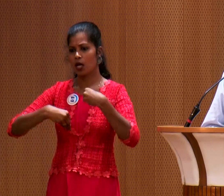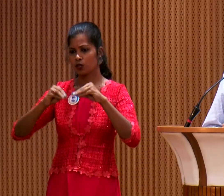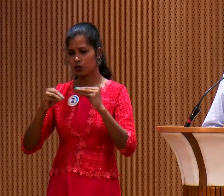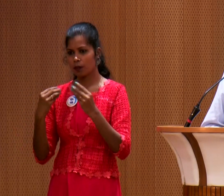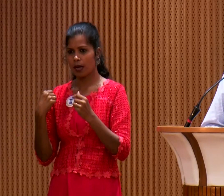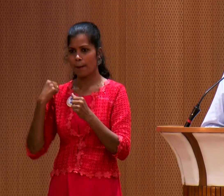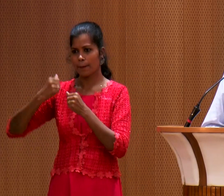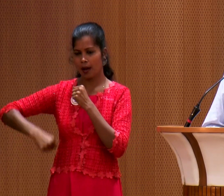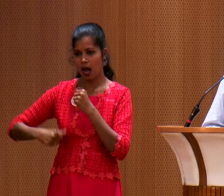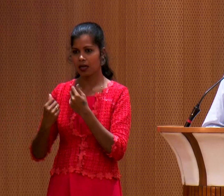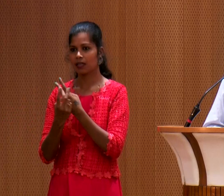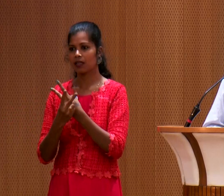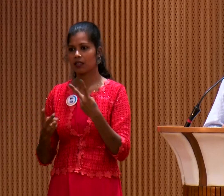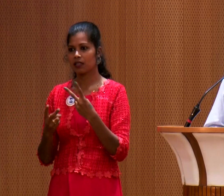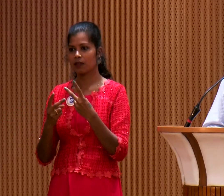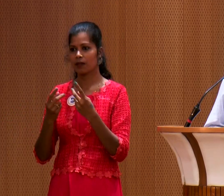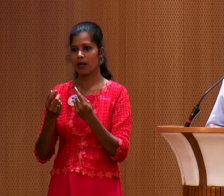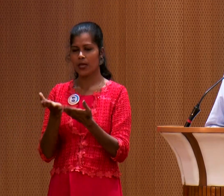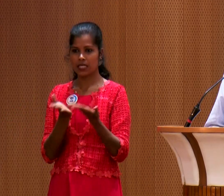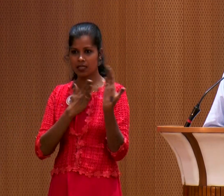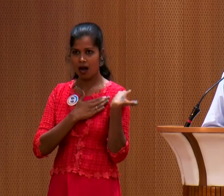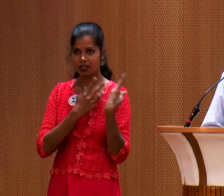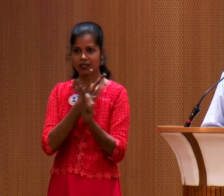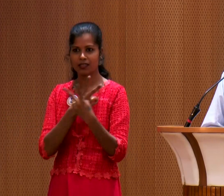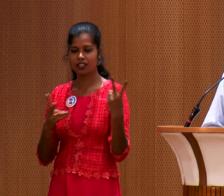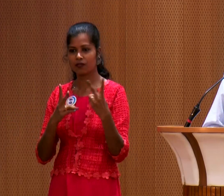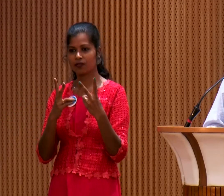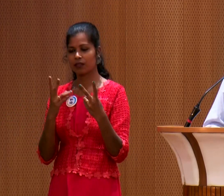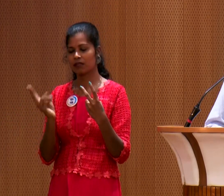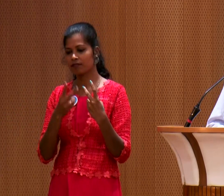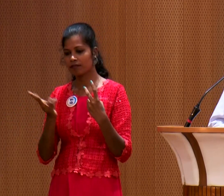bags, upholstery, even saris.